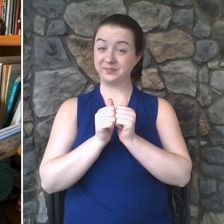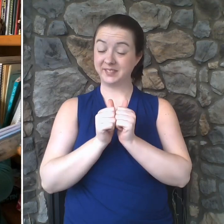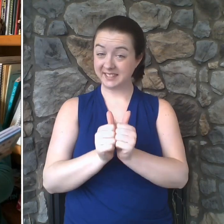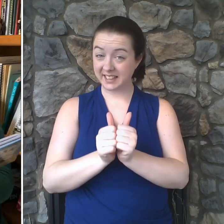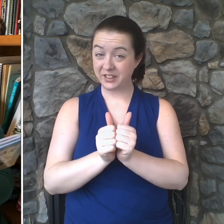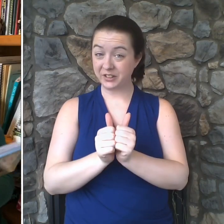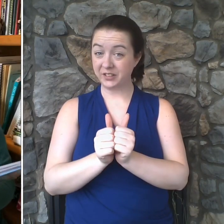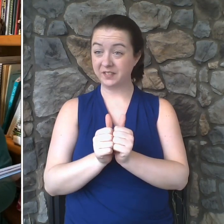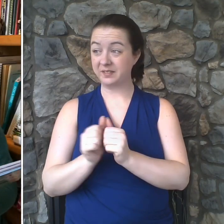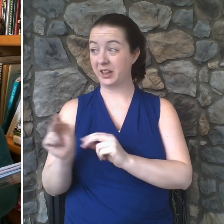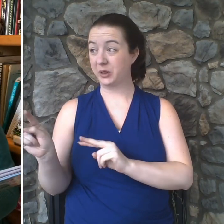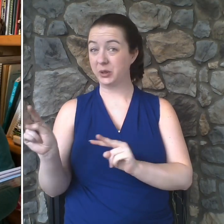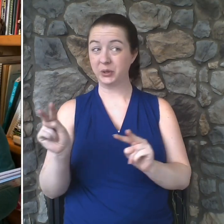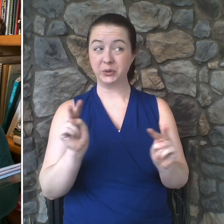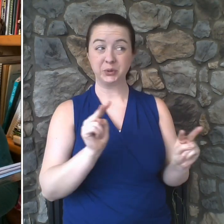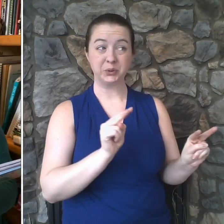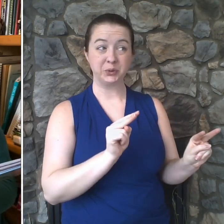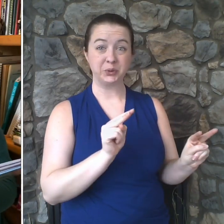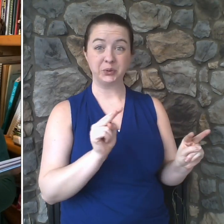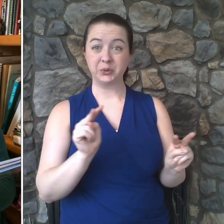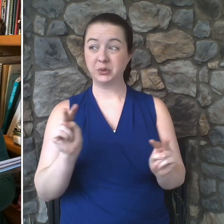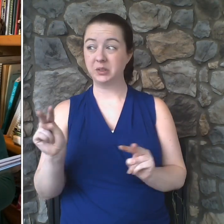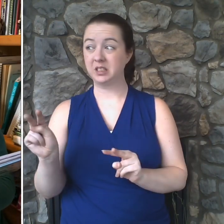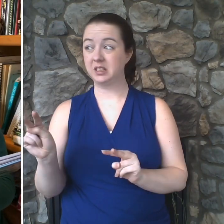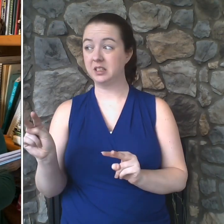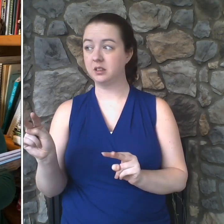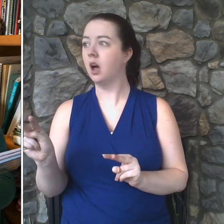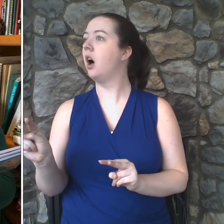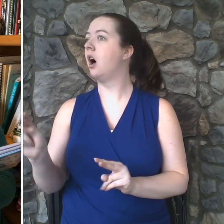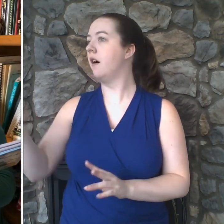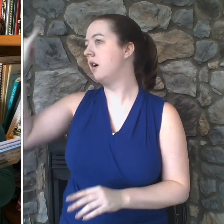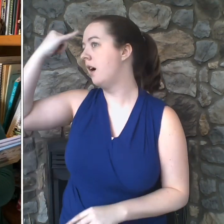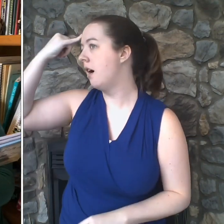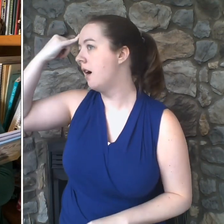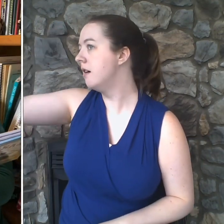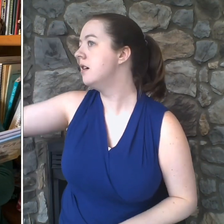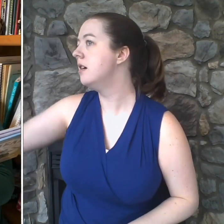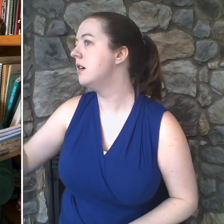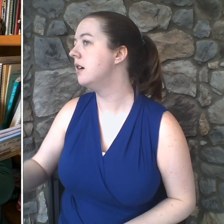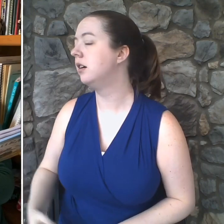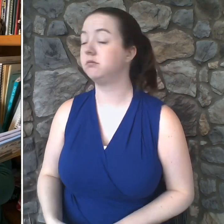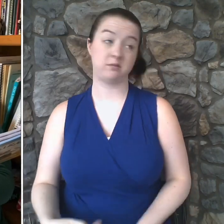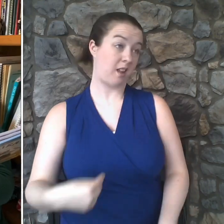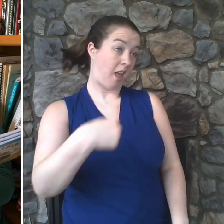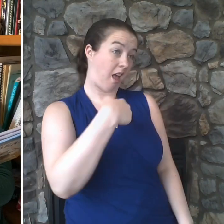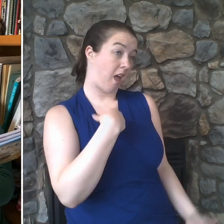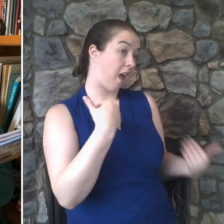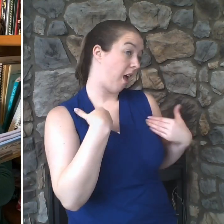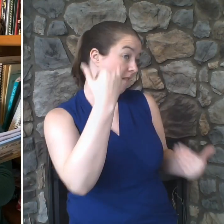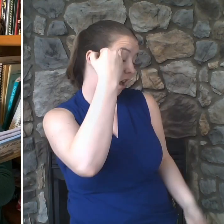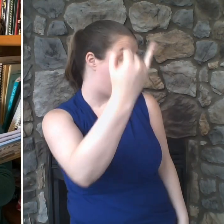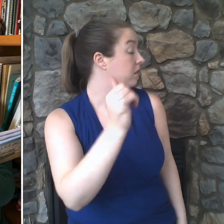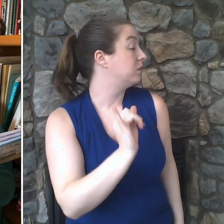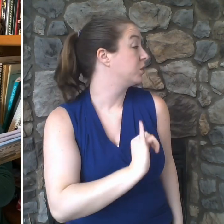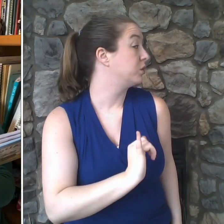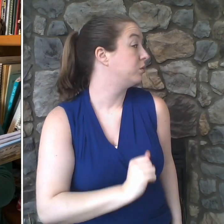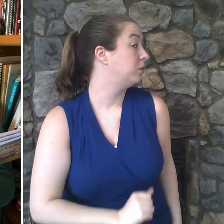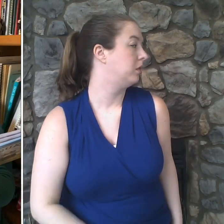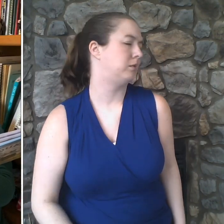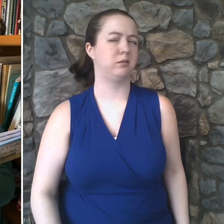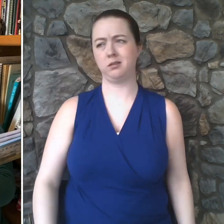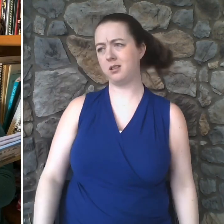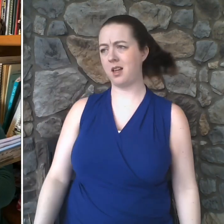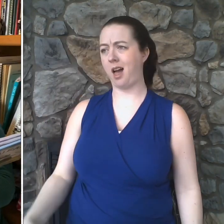Together, they looked at what they'd done. I have an idea, said Squeak. I have one too, said